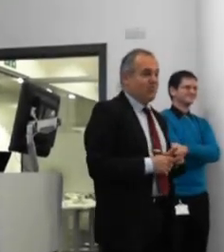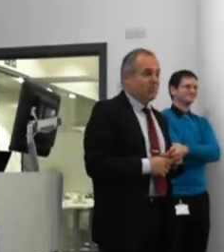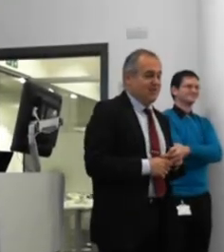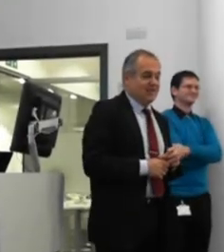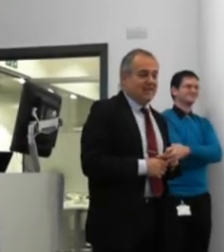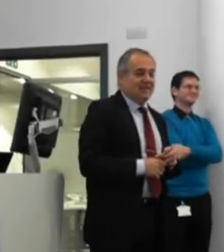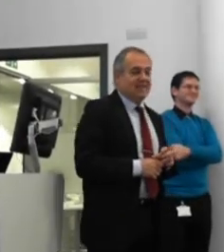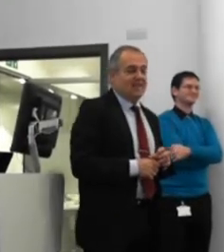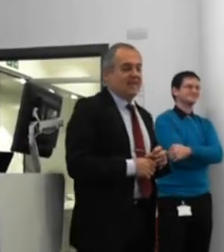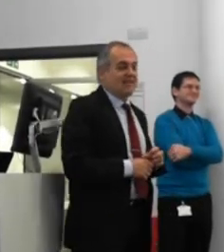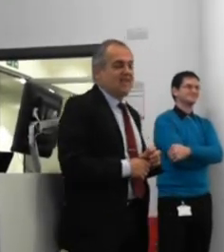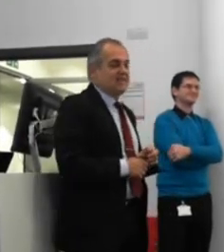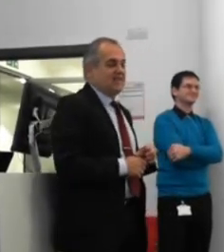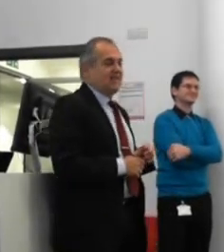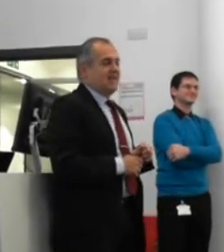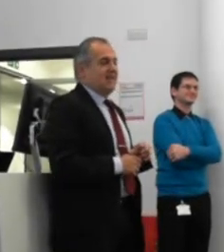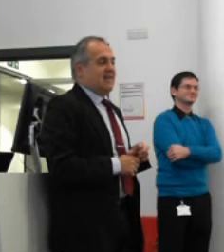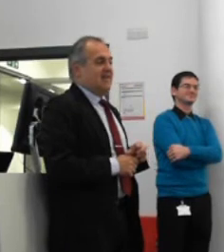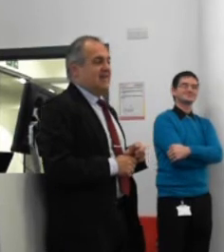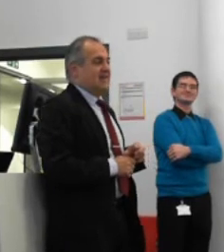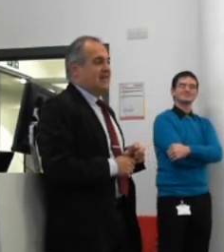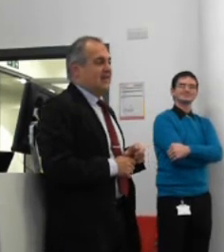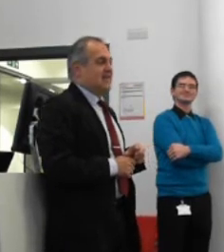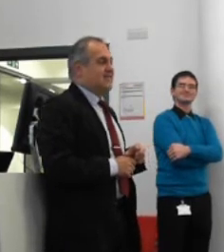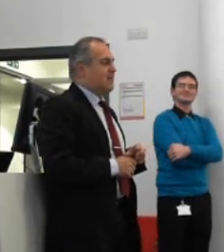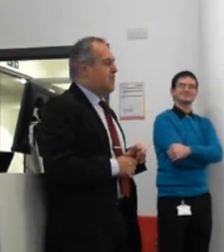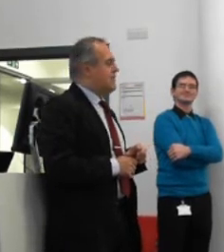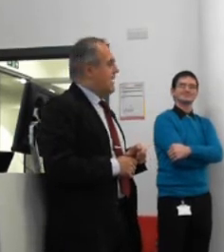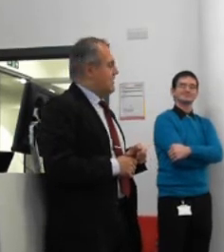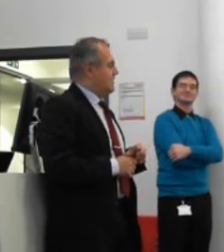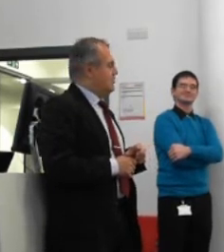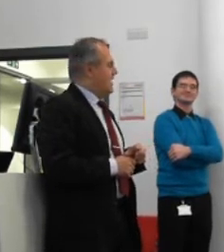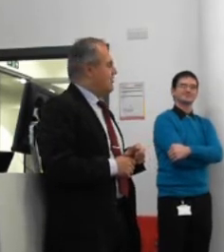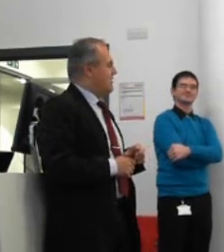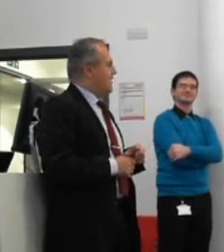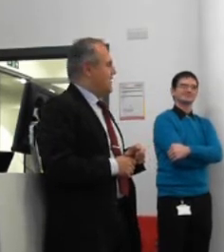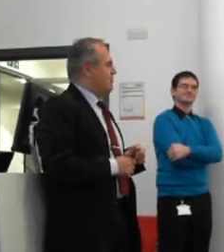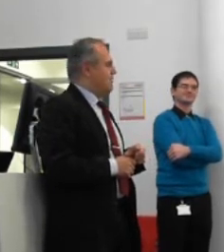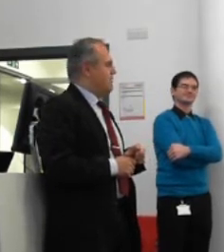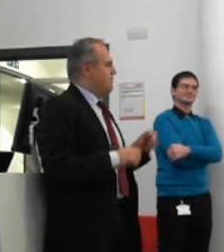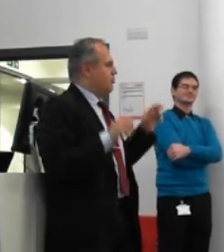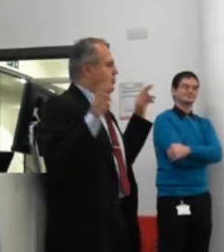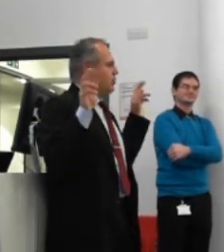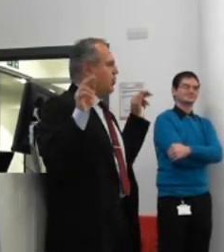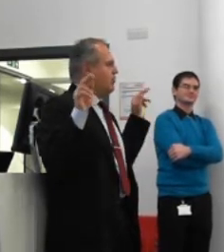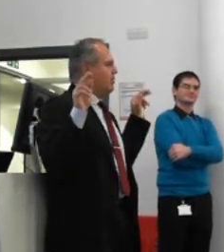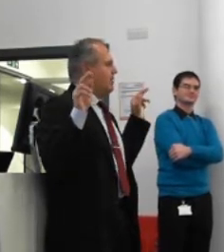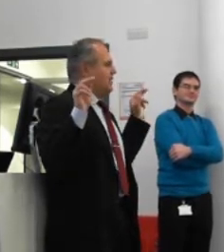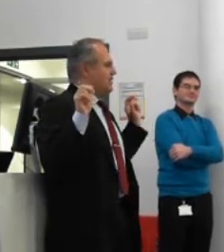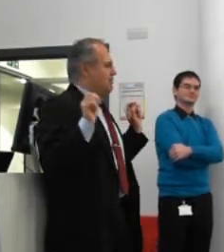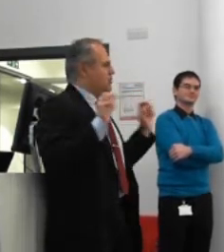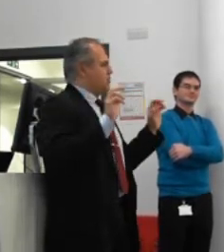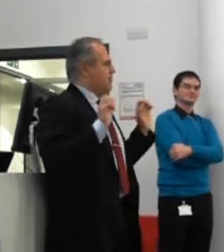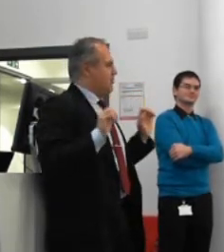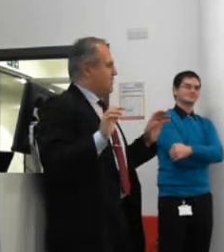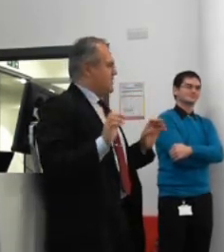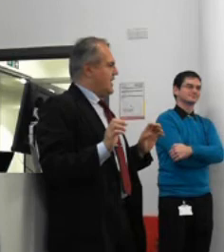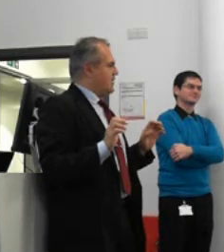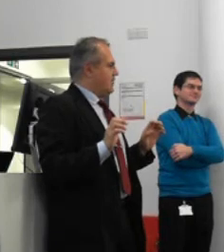know the thing is uh extremely delighted to have real company sort of pushing for this kind of